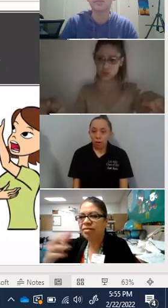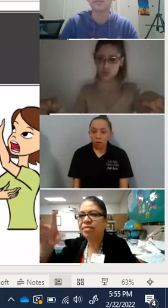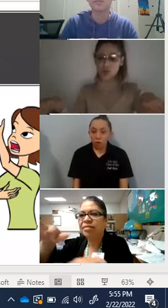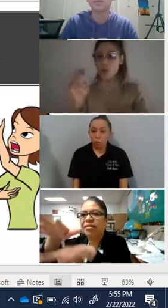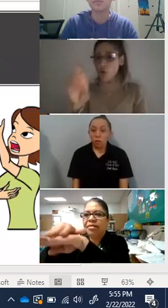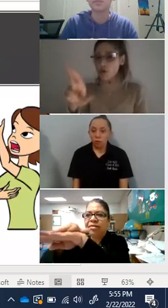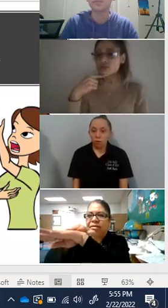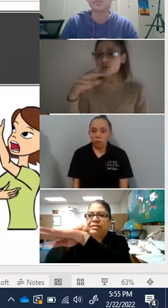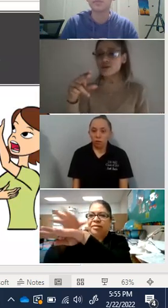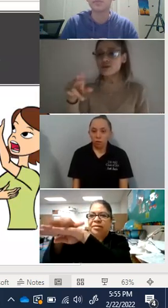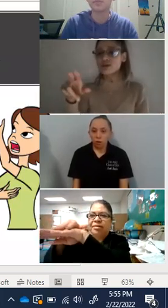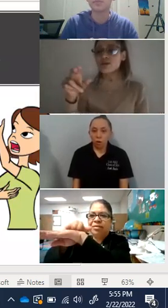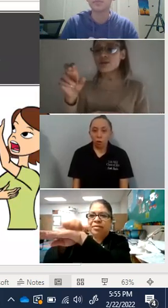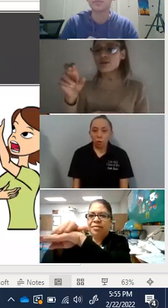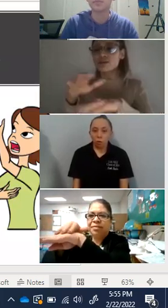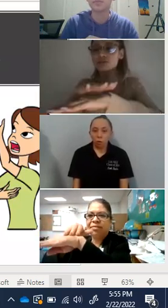Yeah, right. Don't.